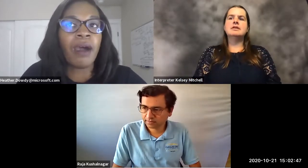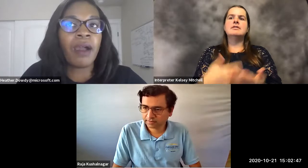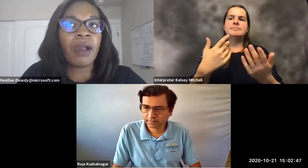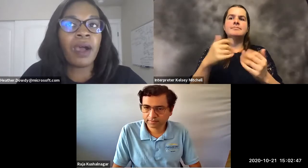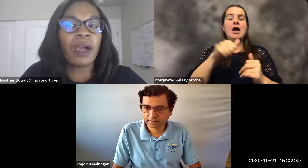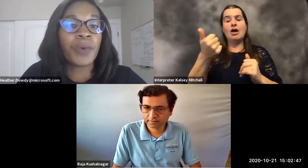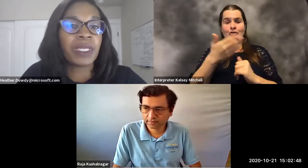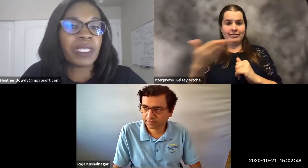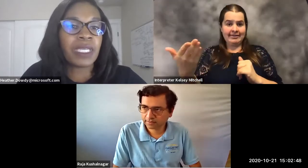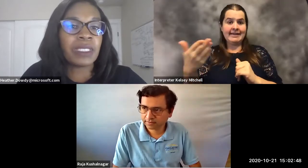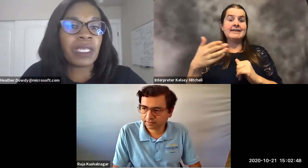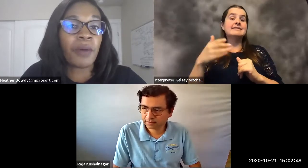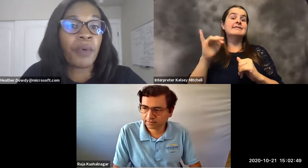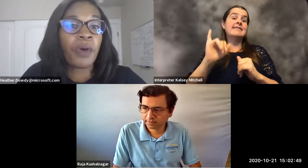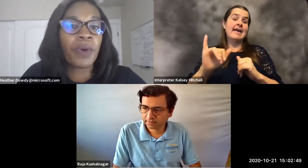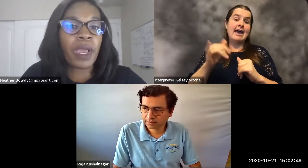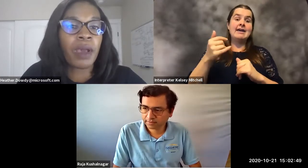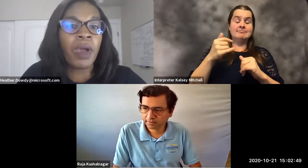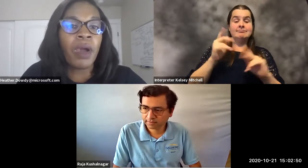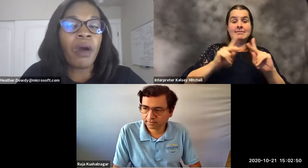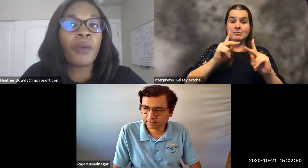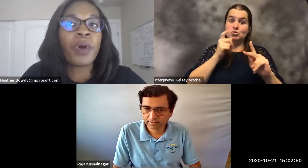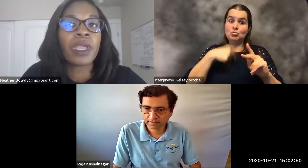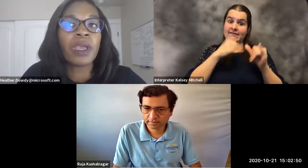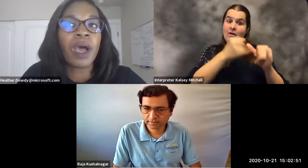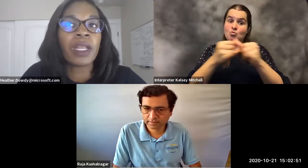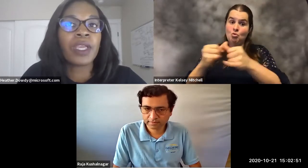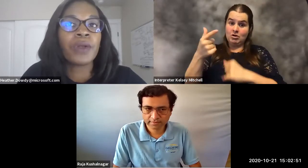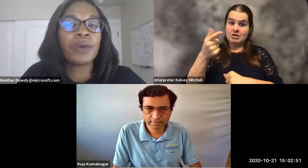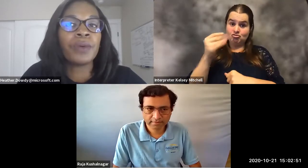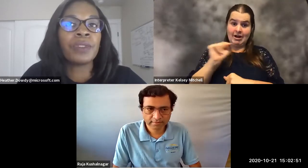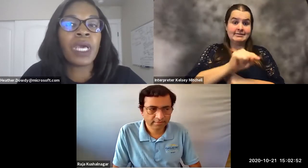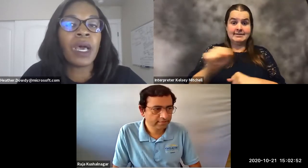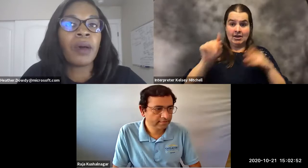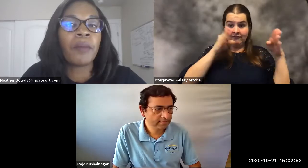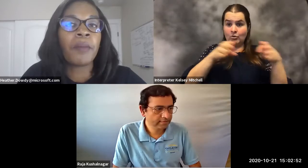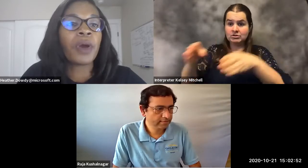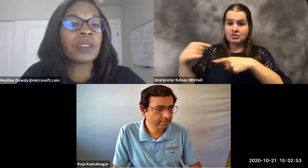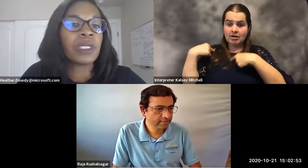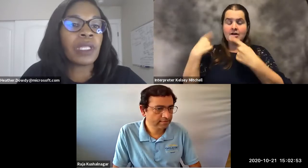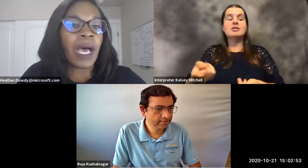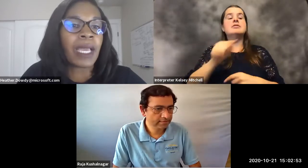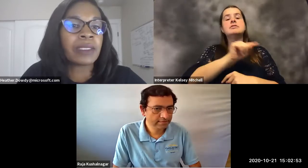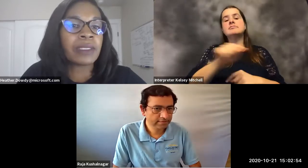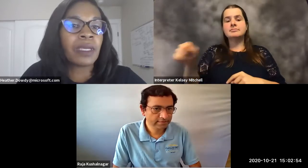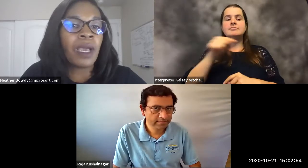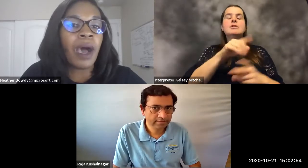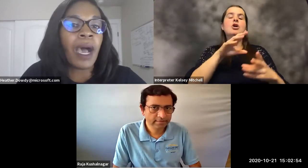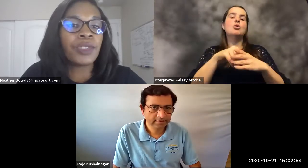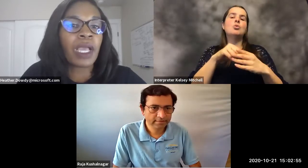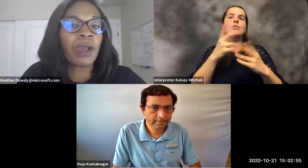that our grantees in our program are working on include